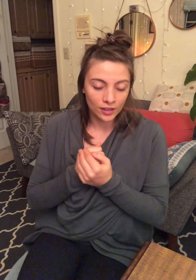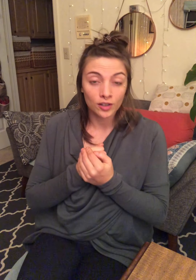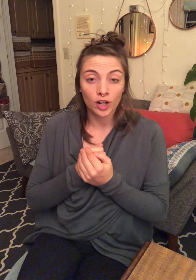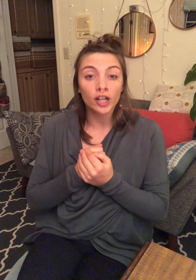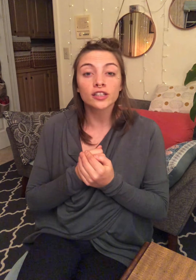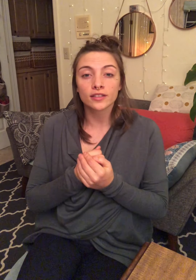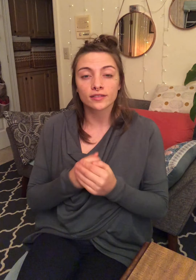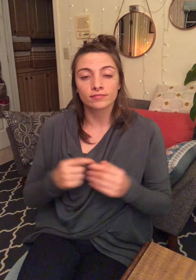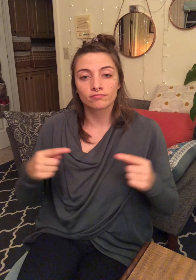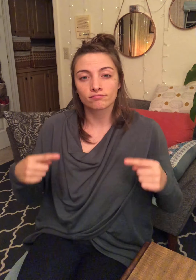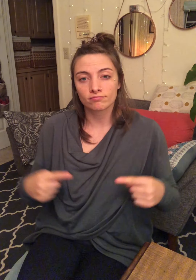hurt,